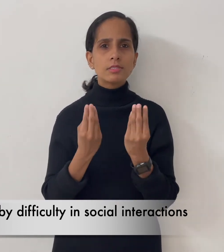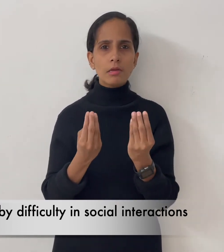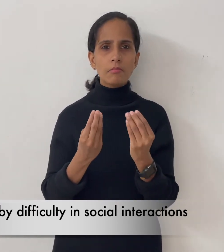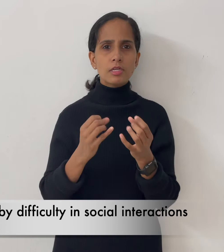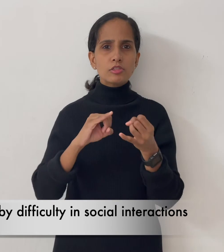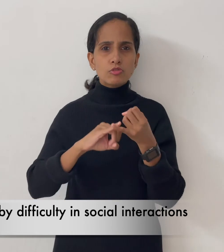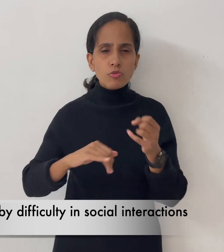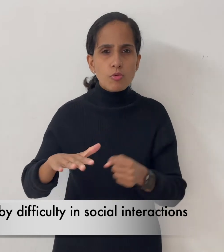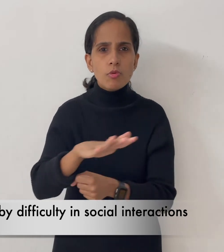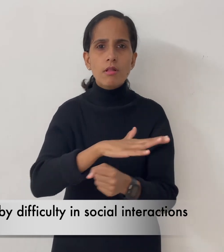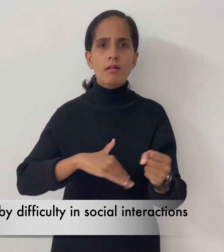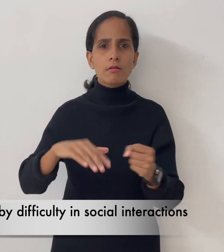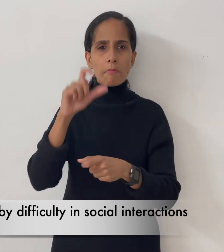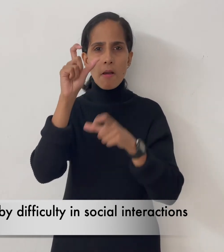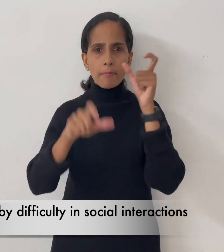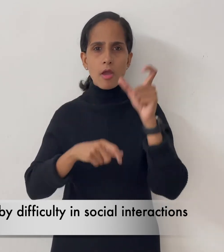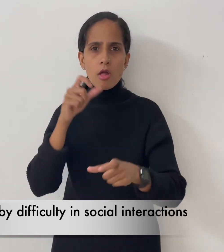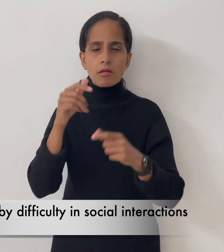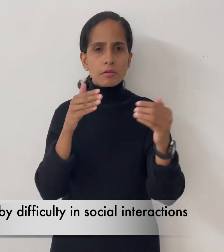difficulty in social interactions,